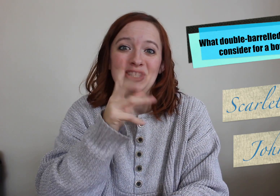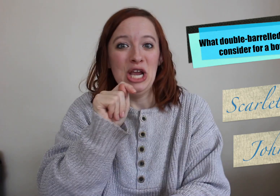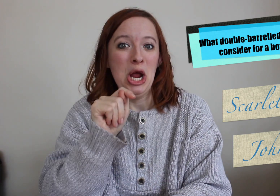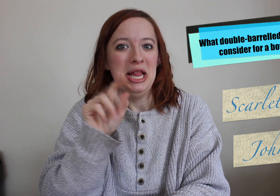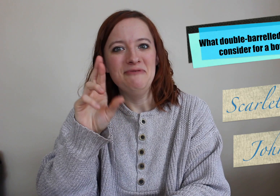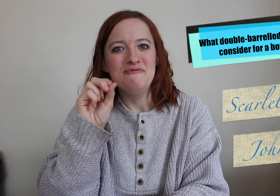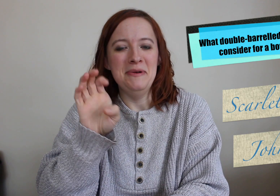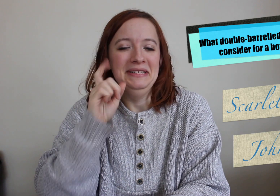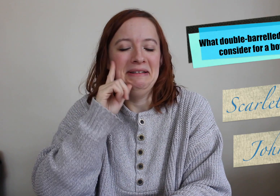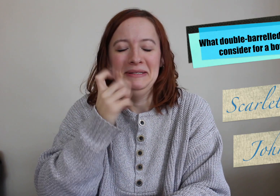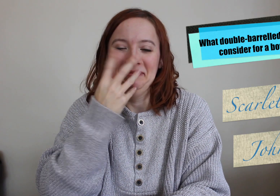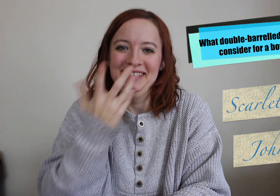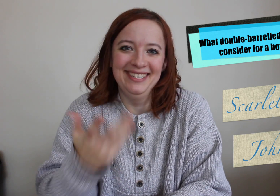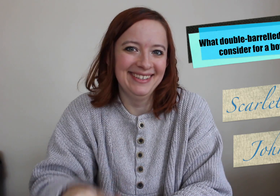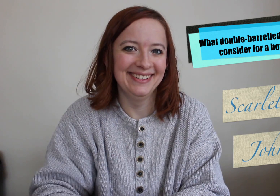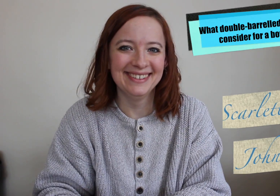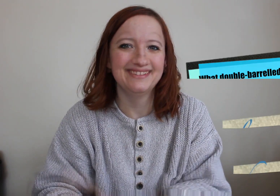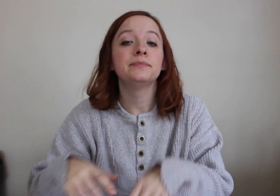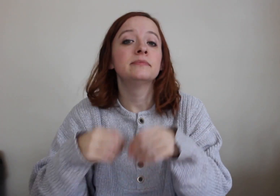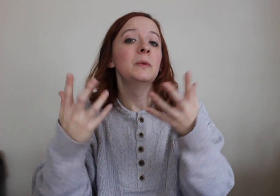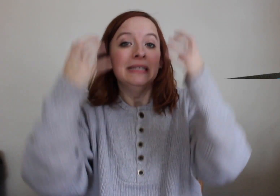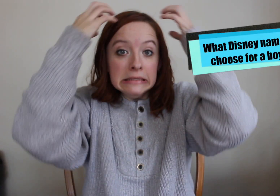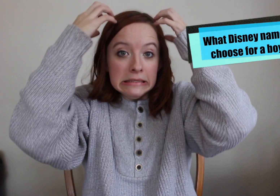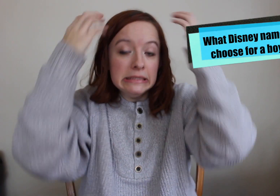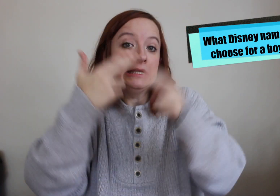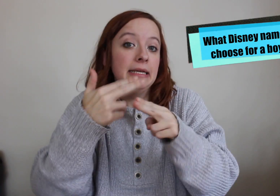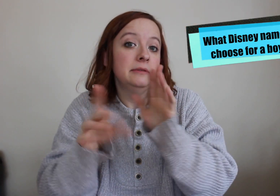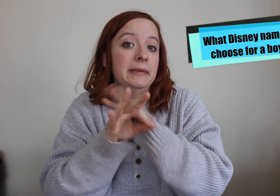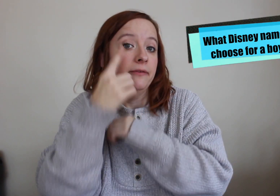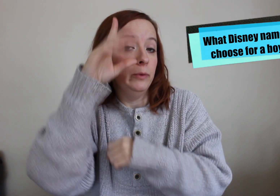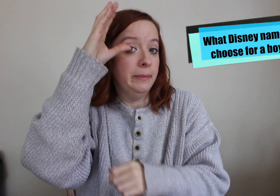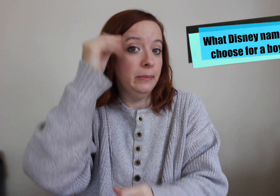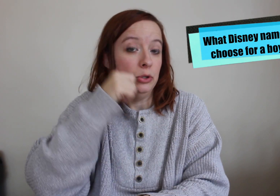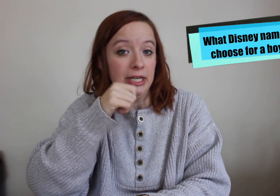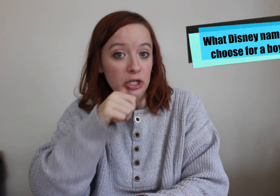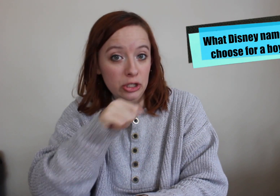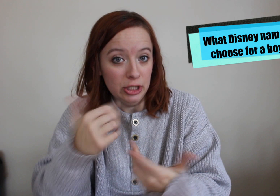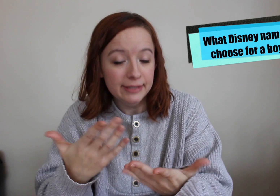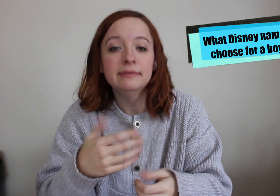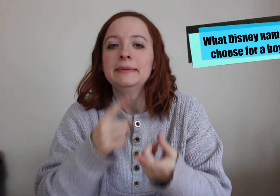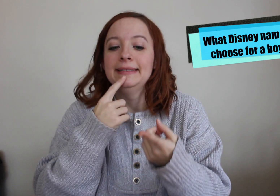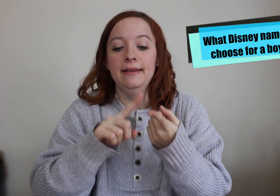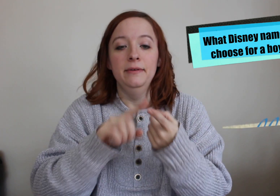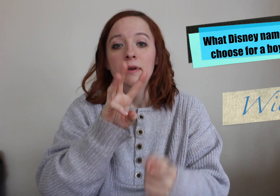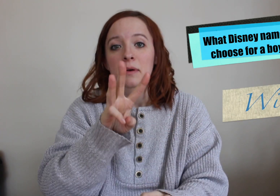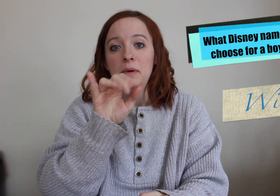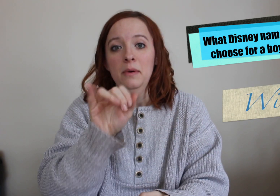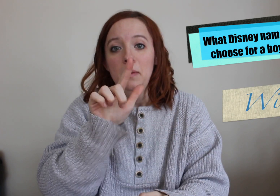And Scarlet Rose just sounds so pretty. Okay, what Disney names would you choose for a boy and a girl? I